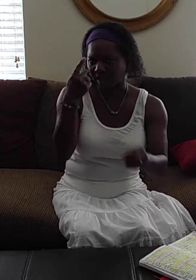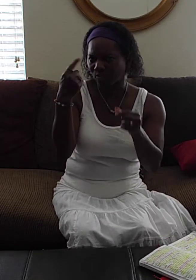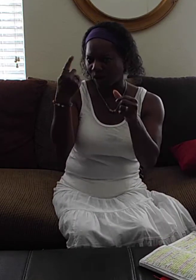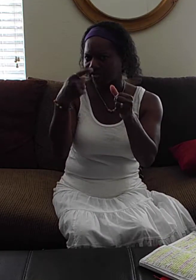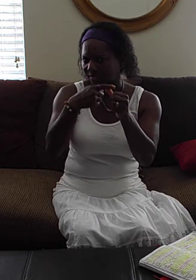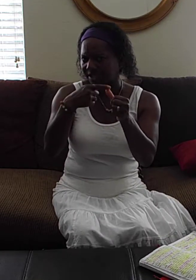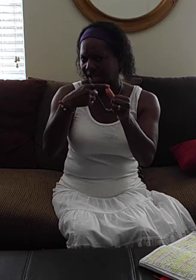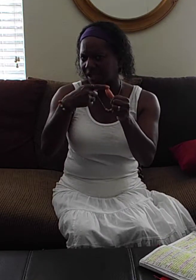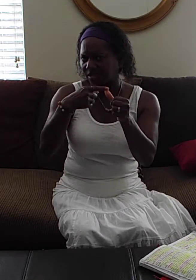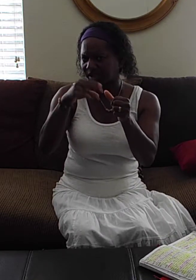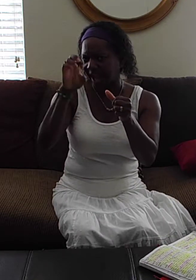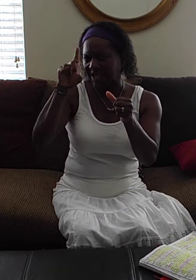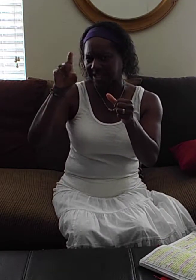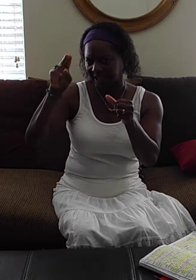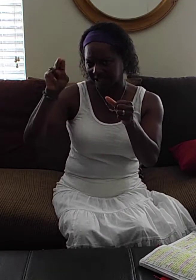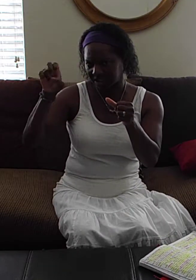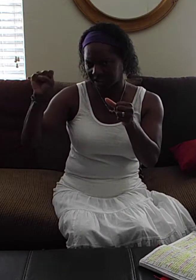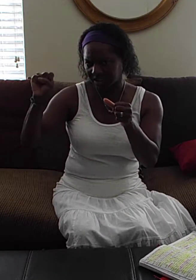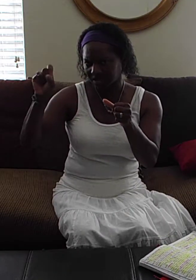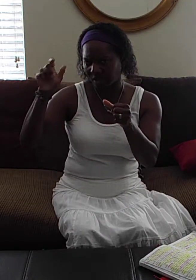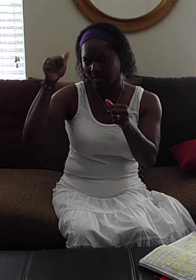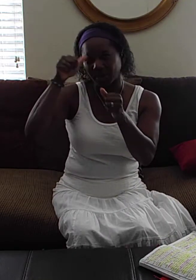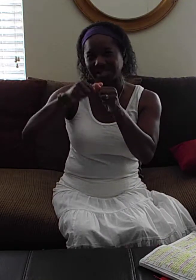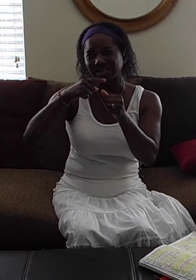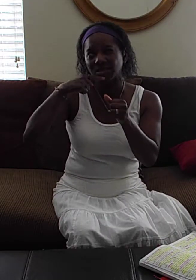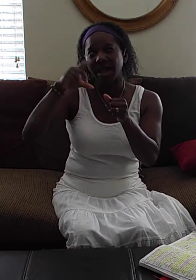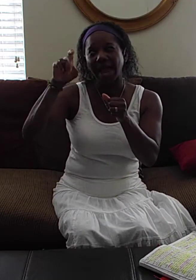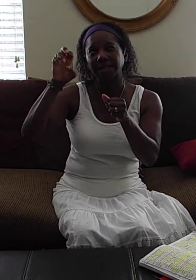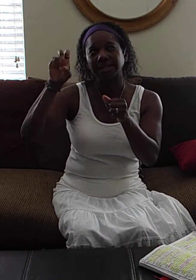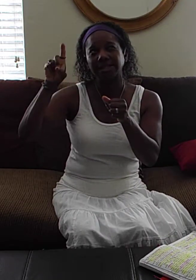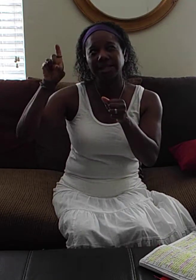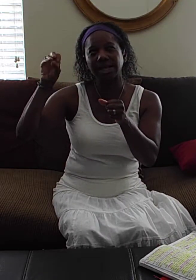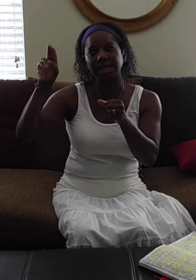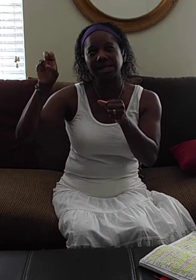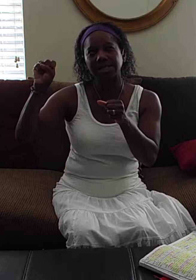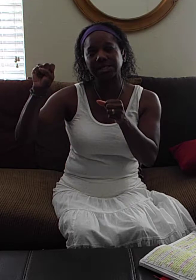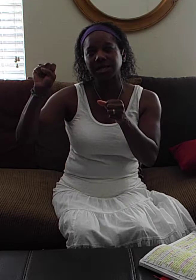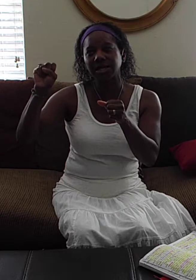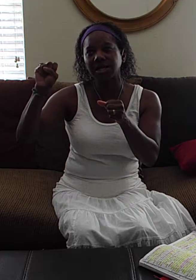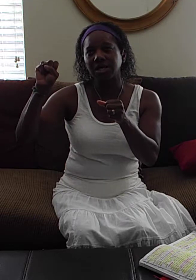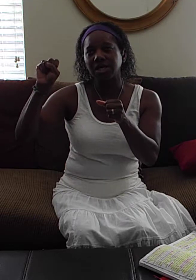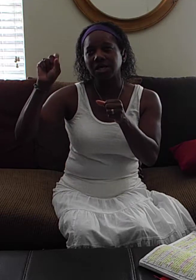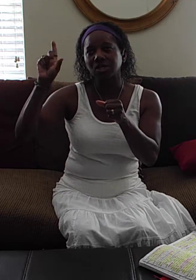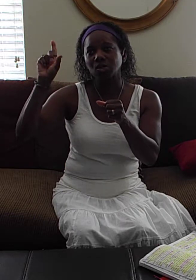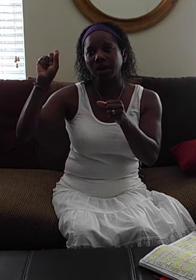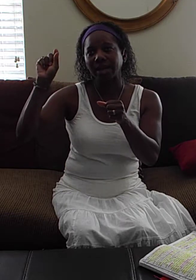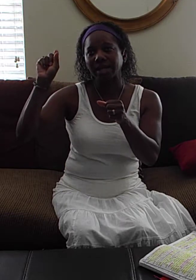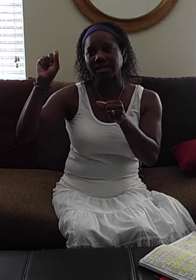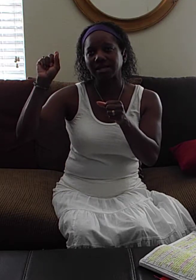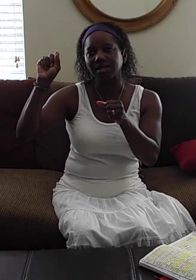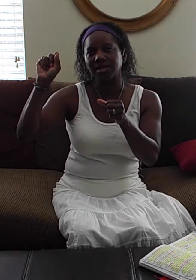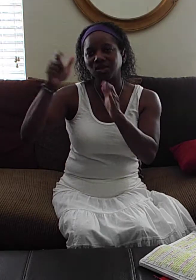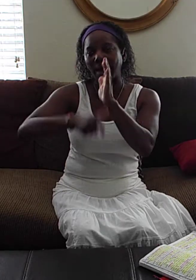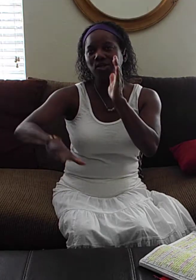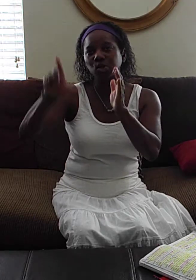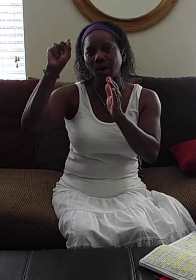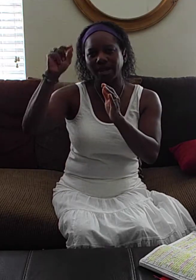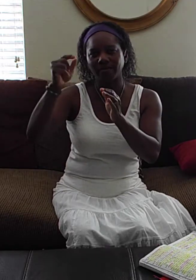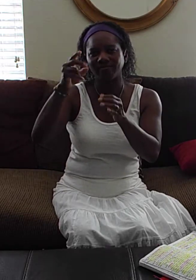One of them is in the Exodus. I remember I said Exodus 20th, chapter 20,